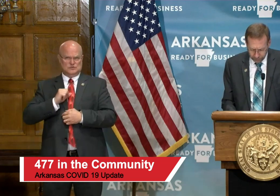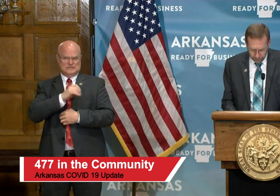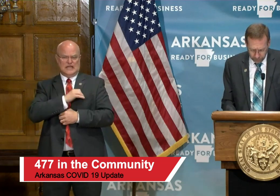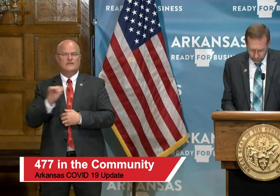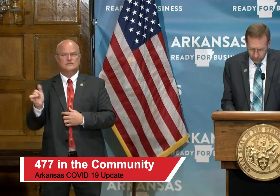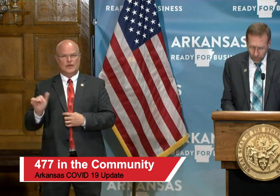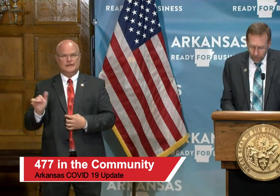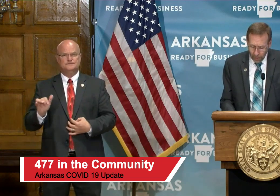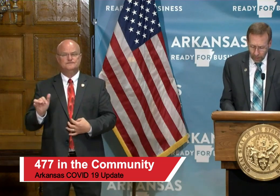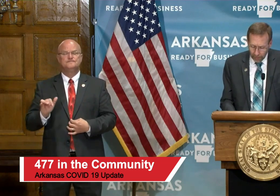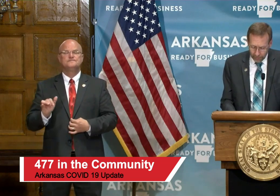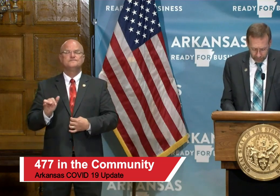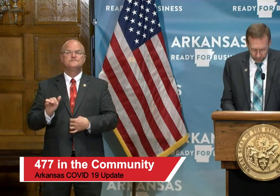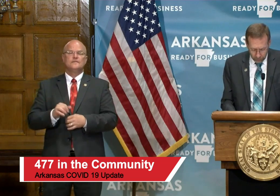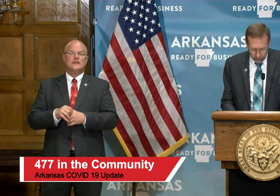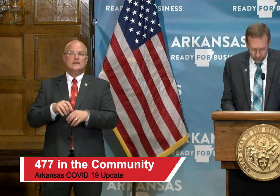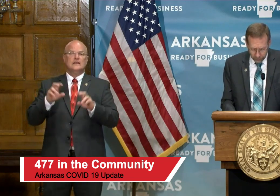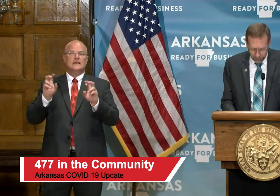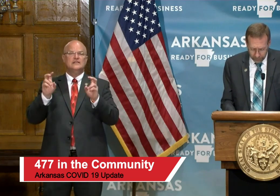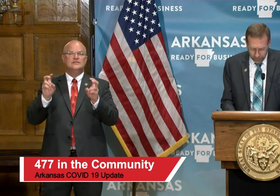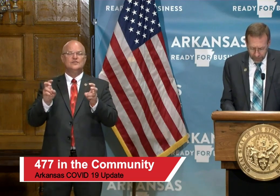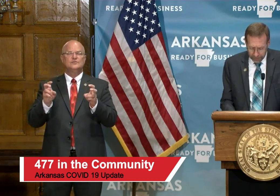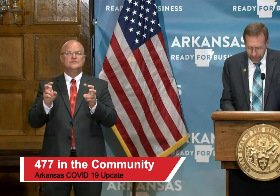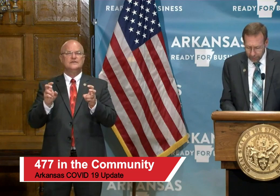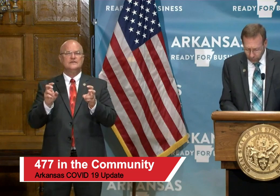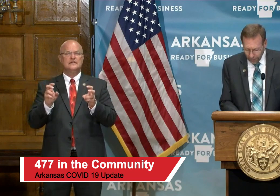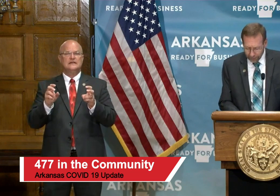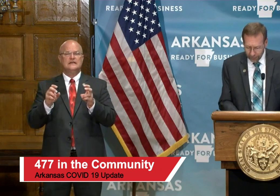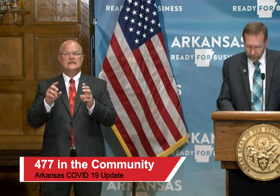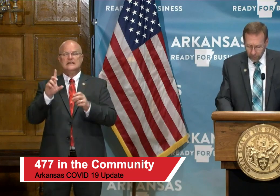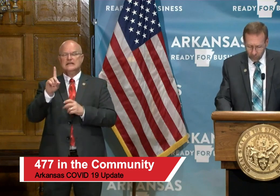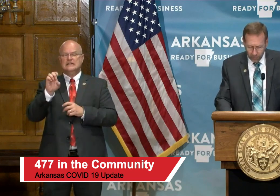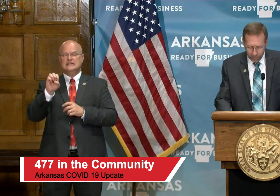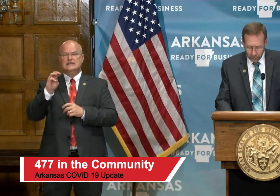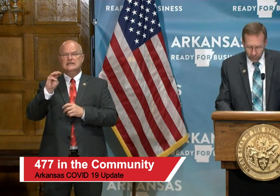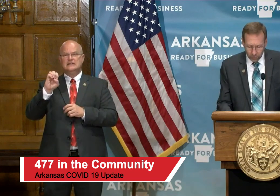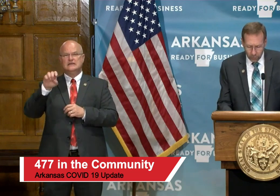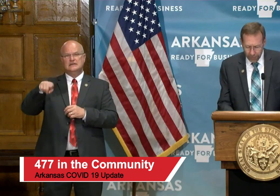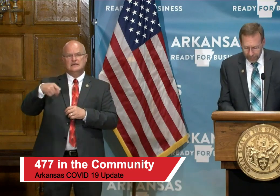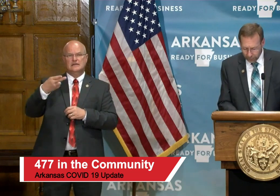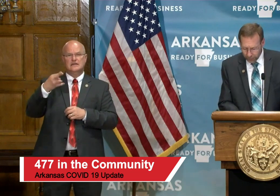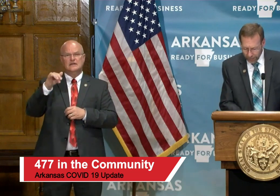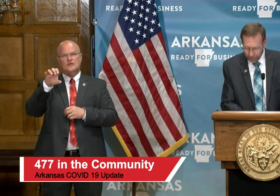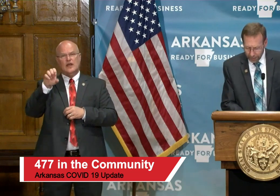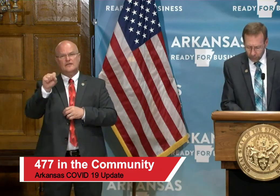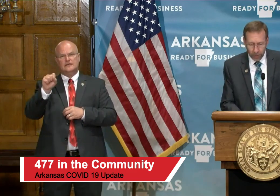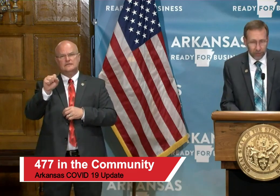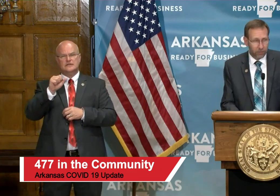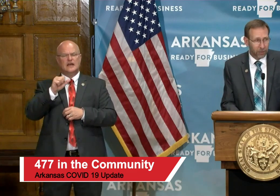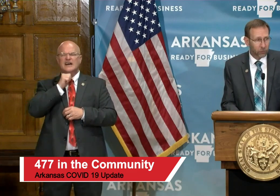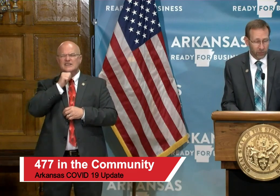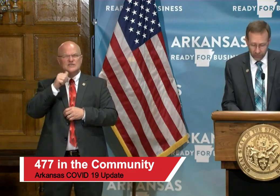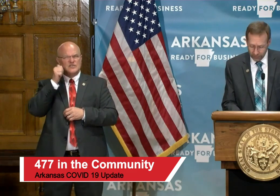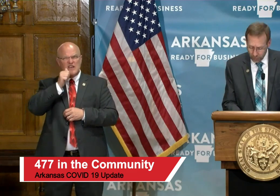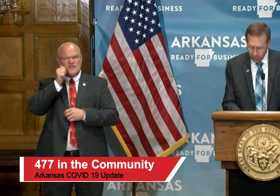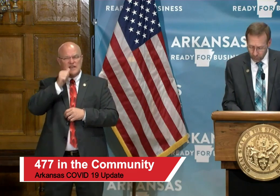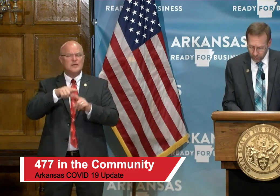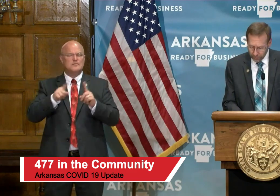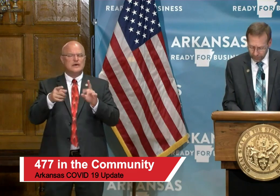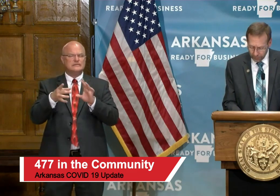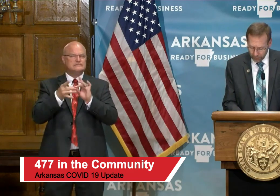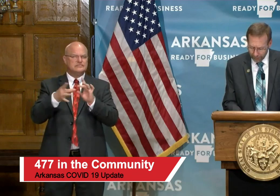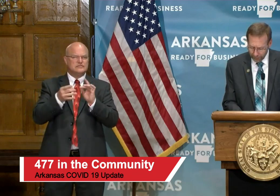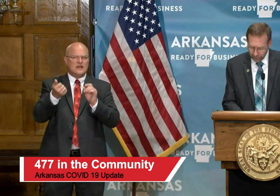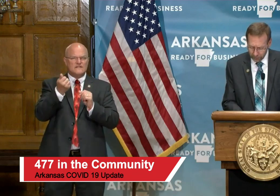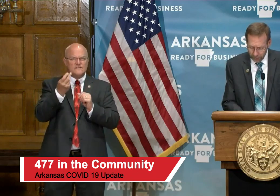well. In terms of demographics, I don't do that every day, but I would like to mention a